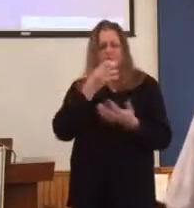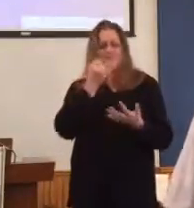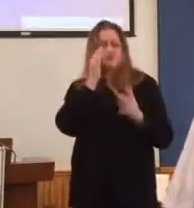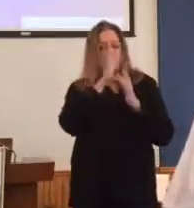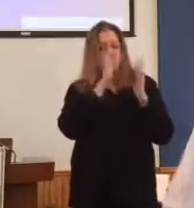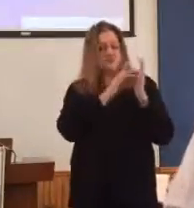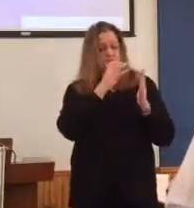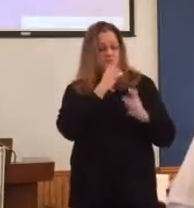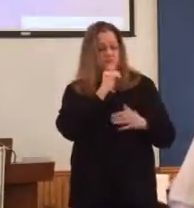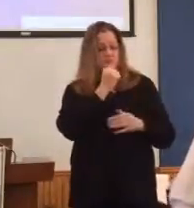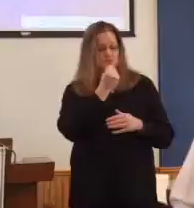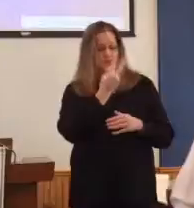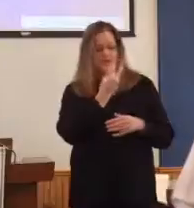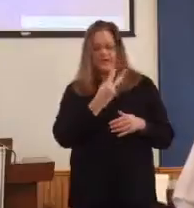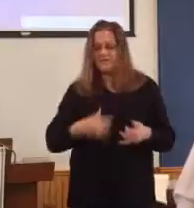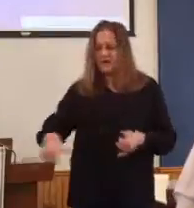12-year-olds,